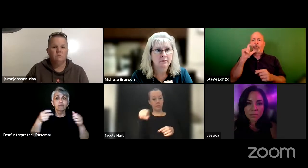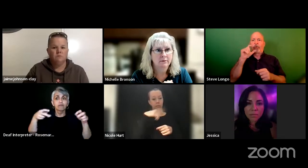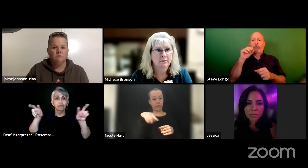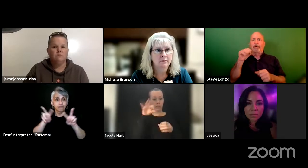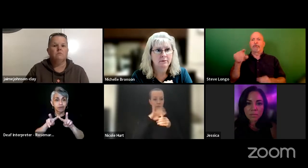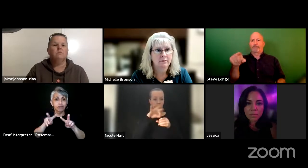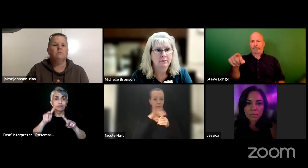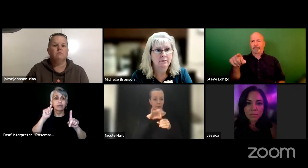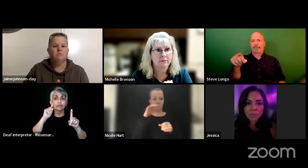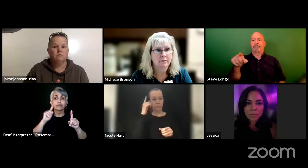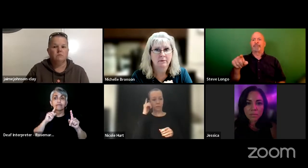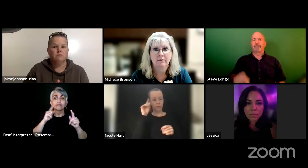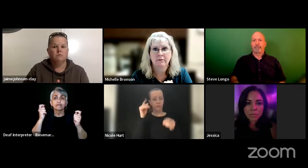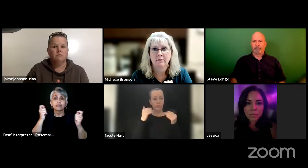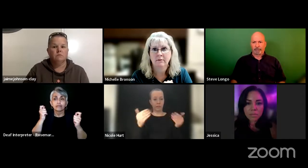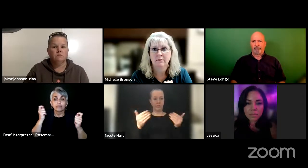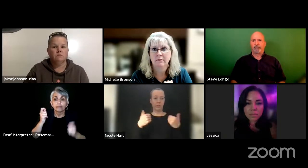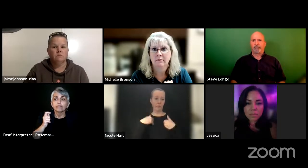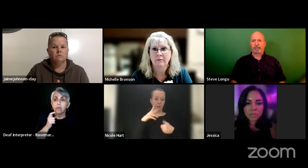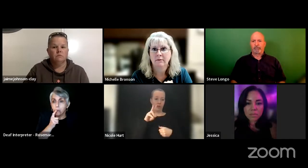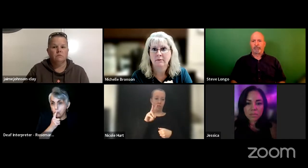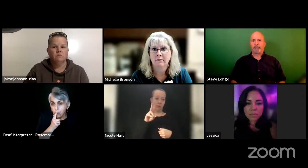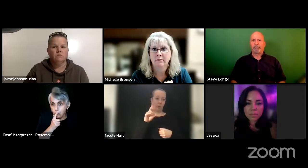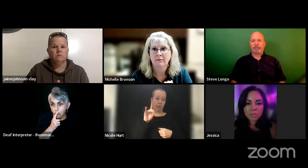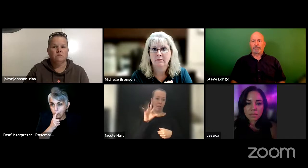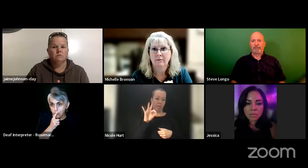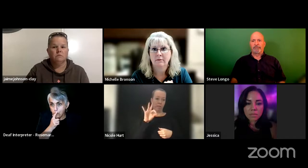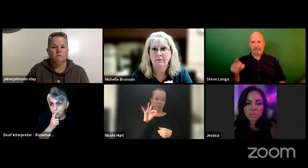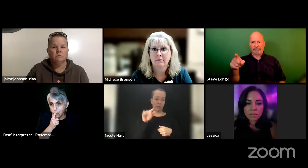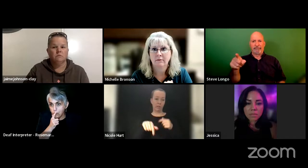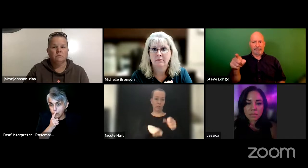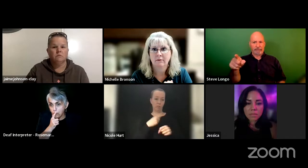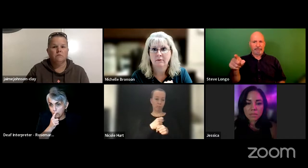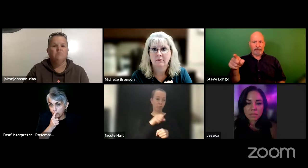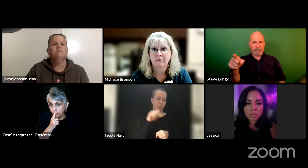moving forward with Valley Deaf Festival.